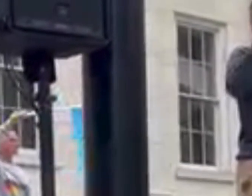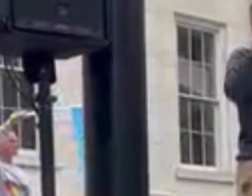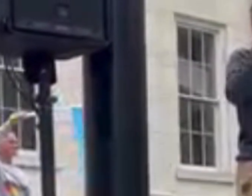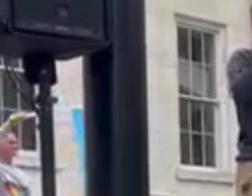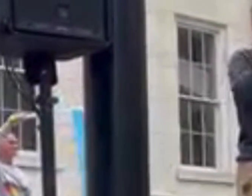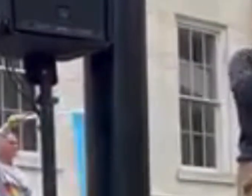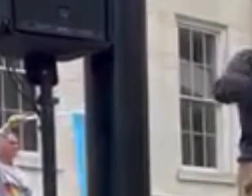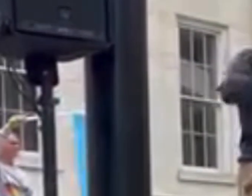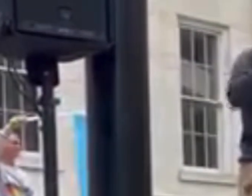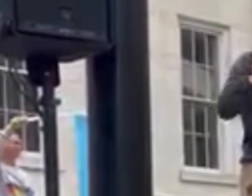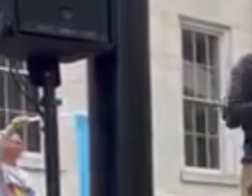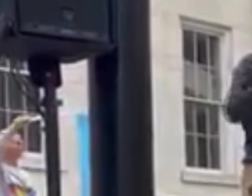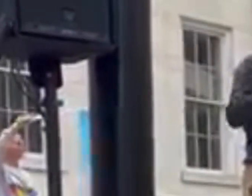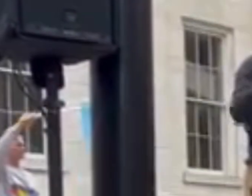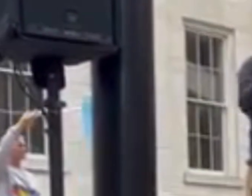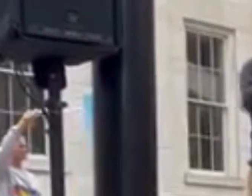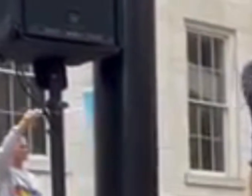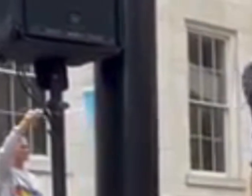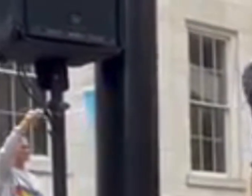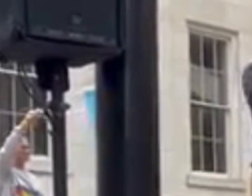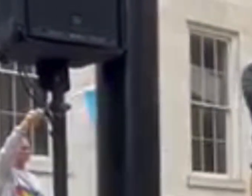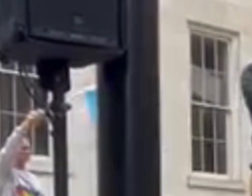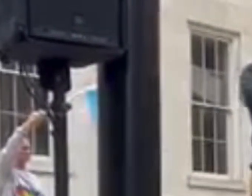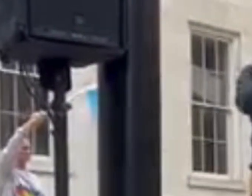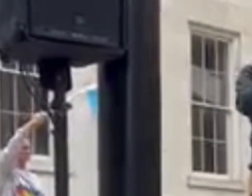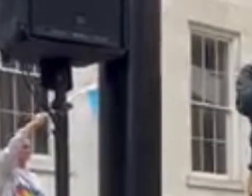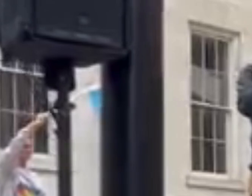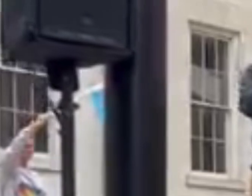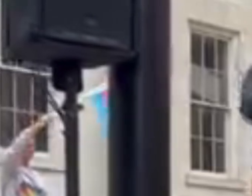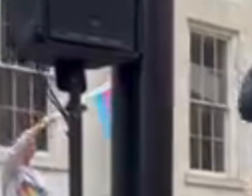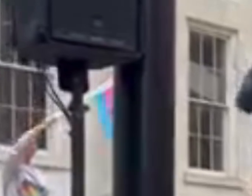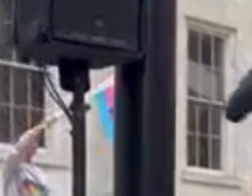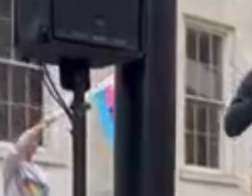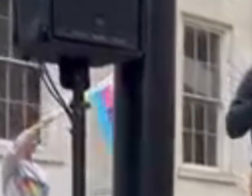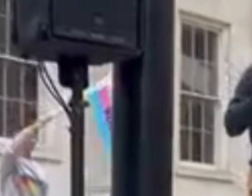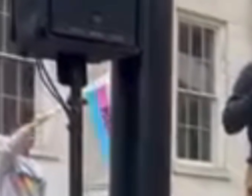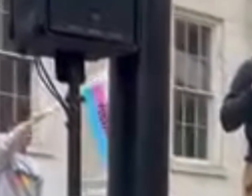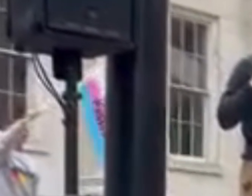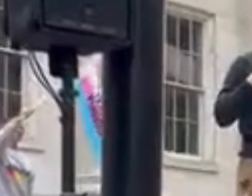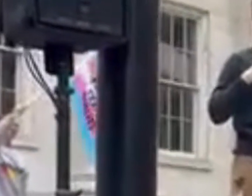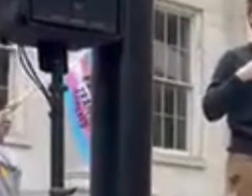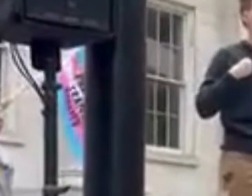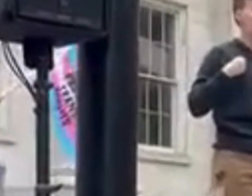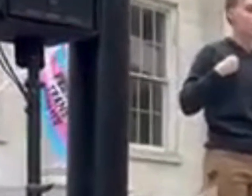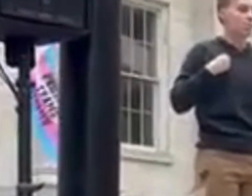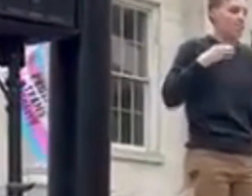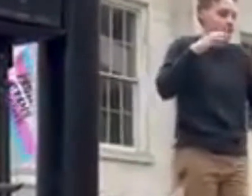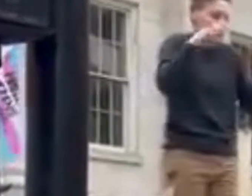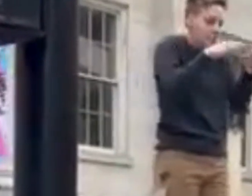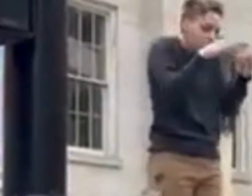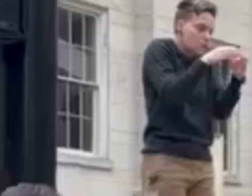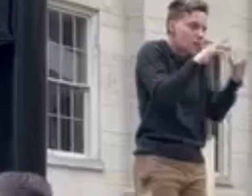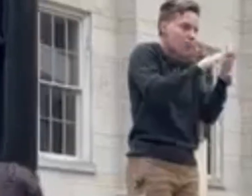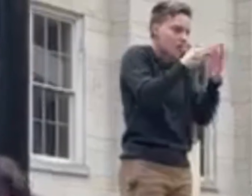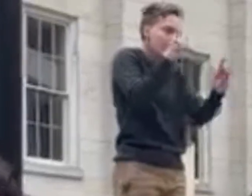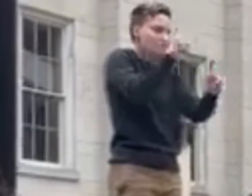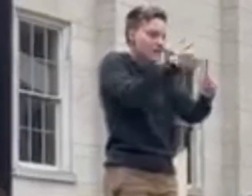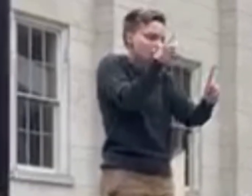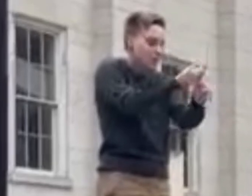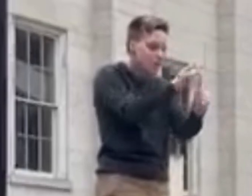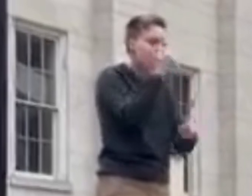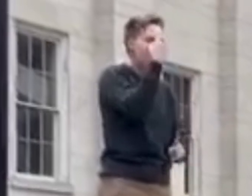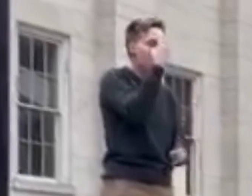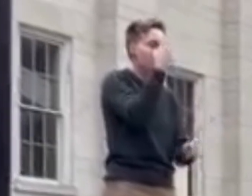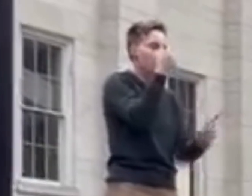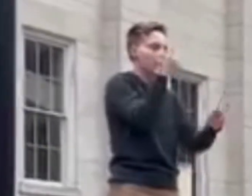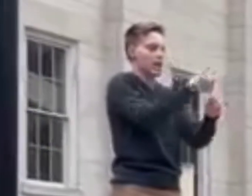where the people at Stonewall didn't seek approval because they had their own approval. They saw